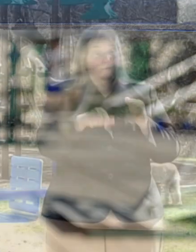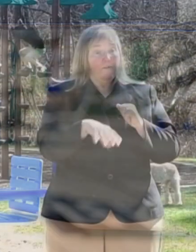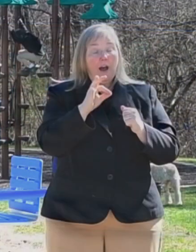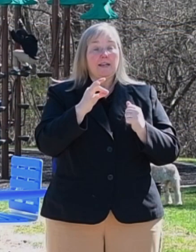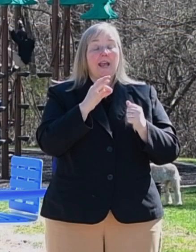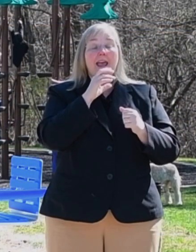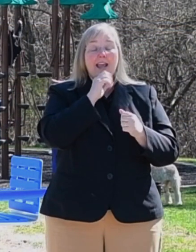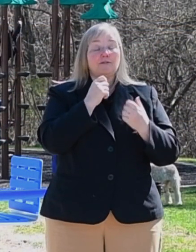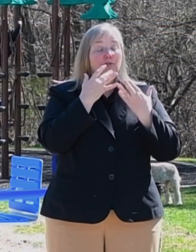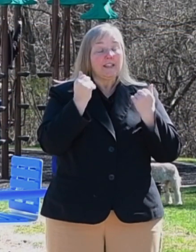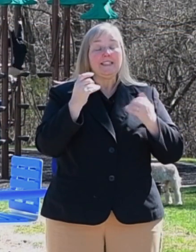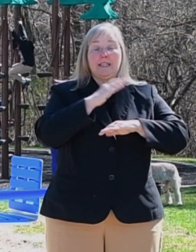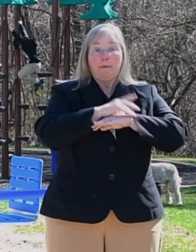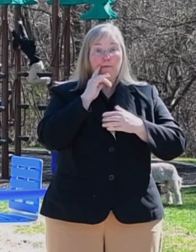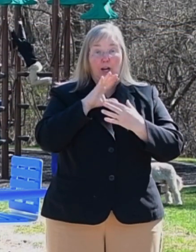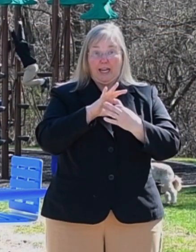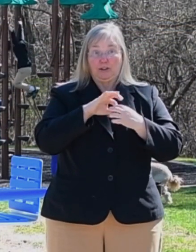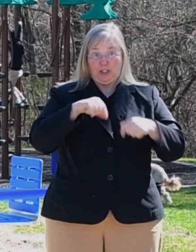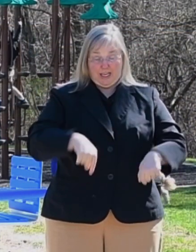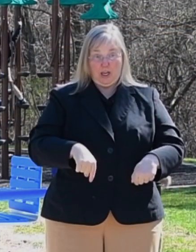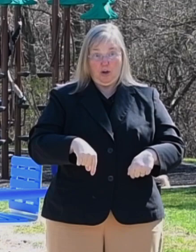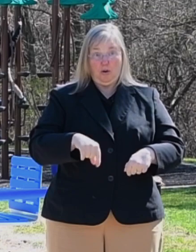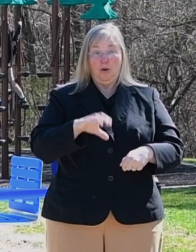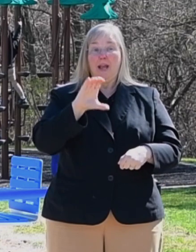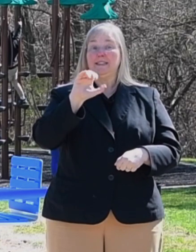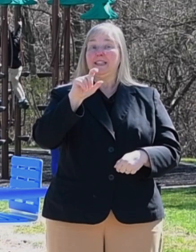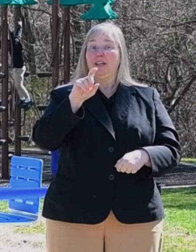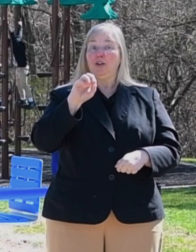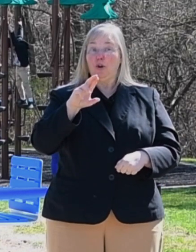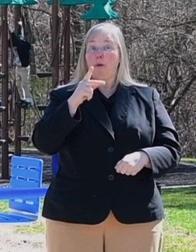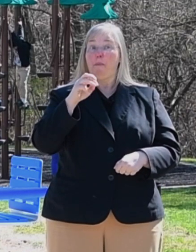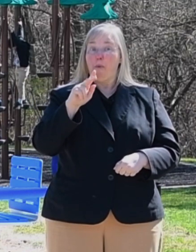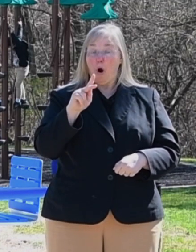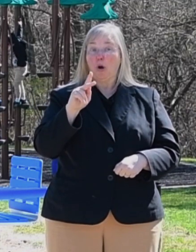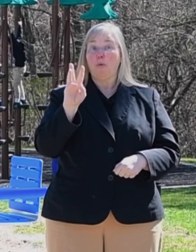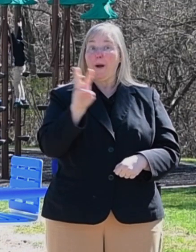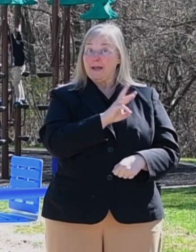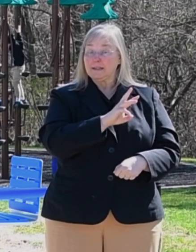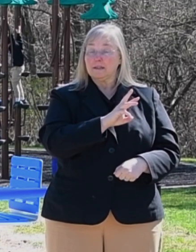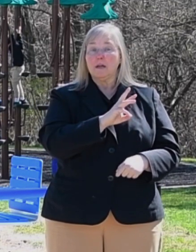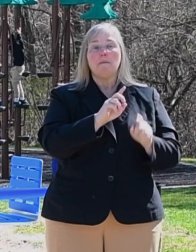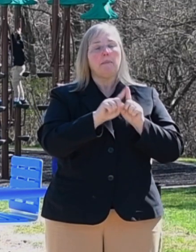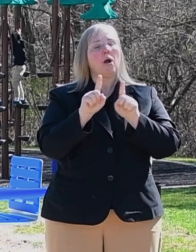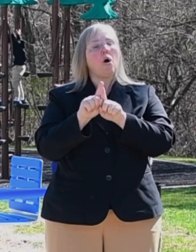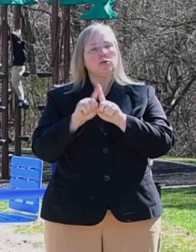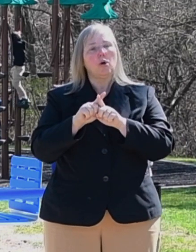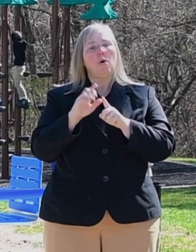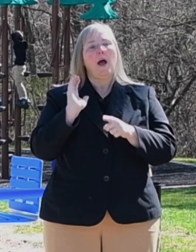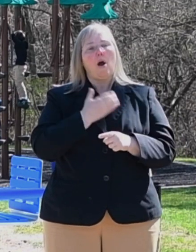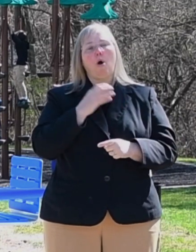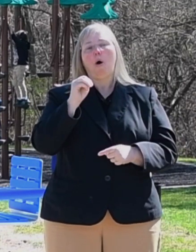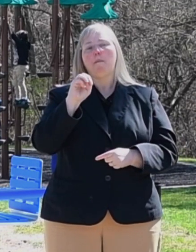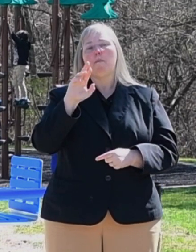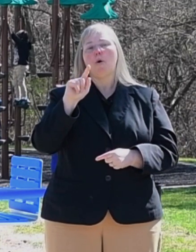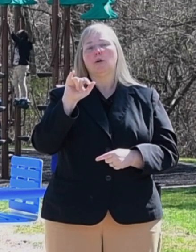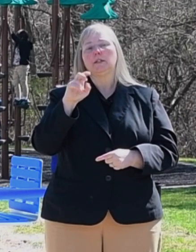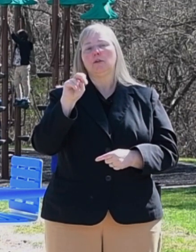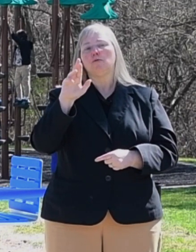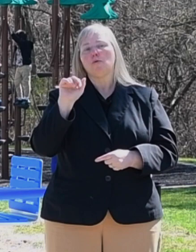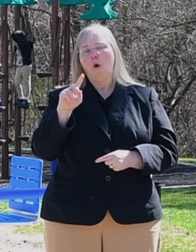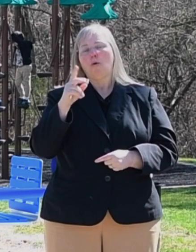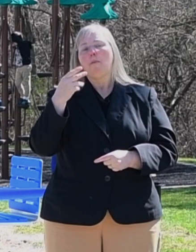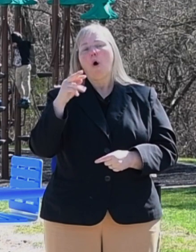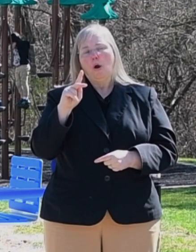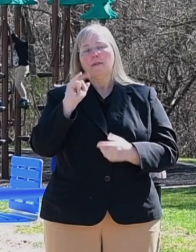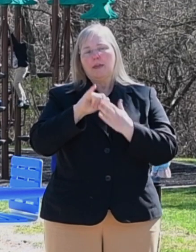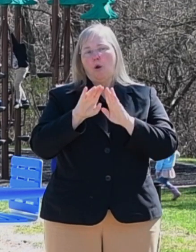age-friendly table for connection here at Cedar Park West, but also at our Martin Road Park, which